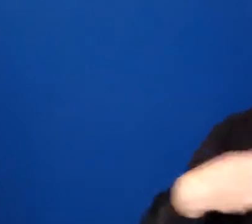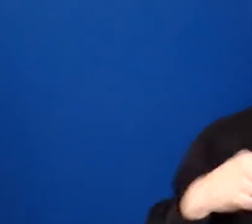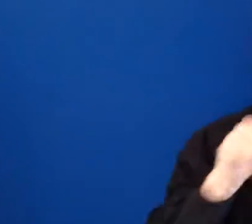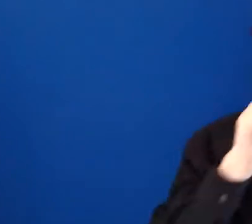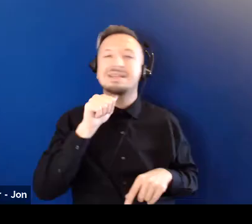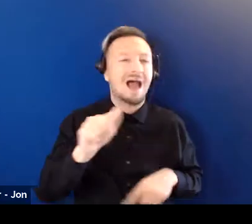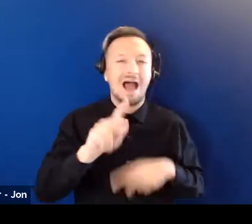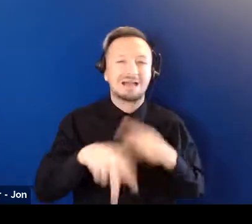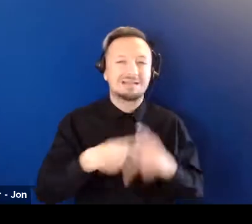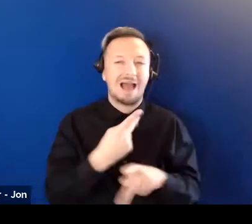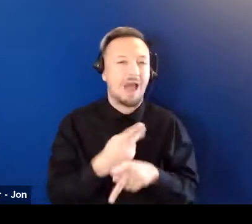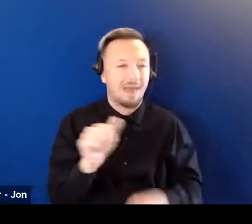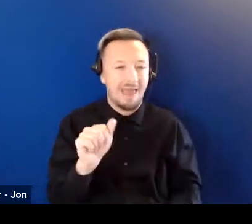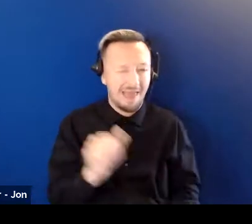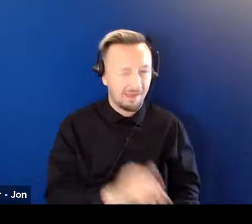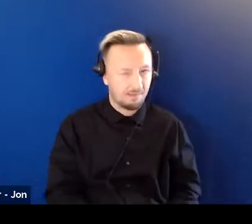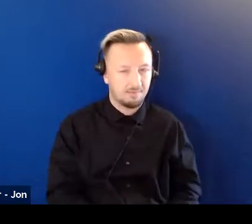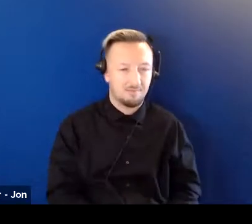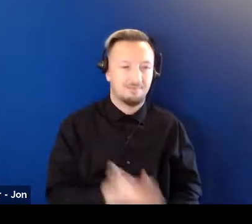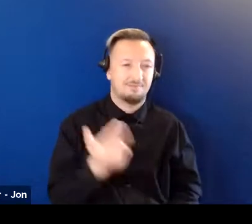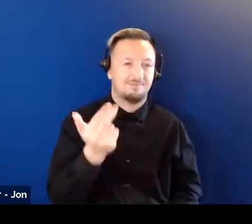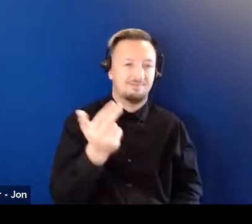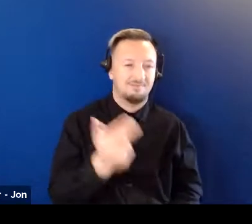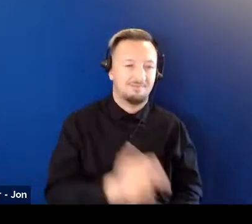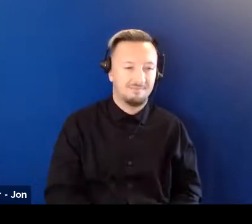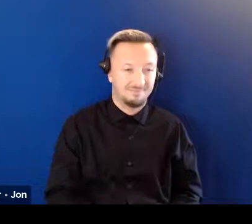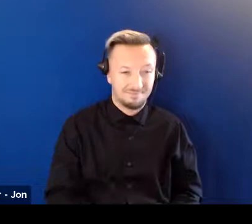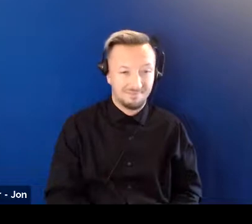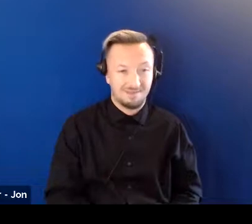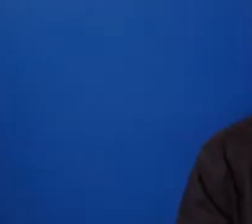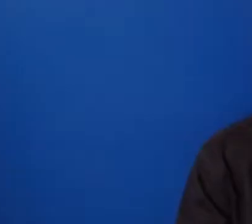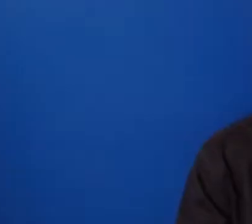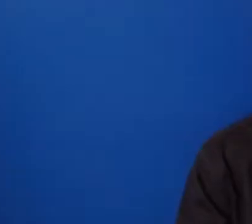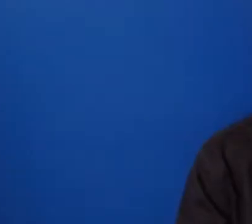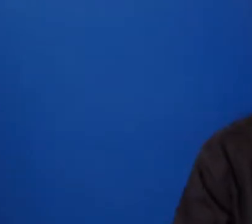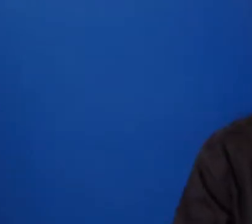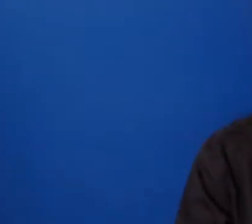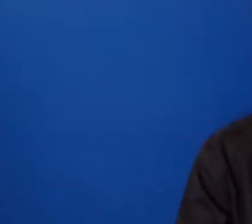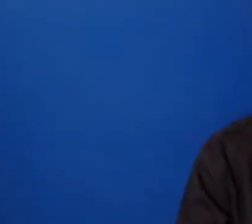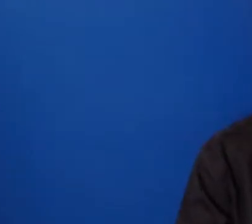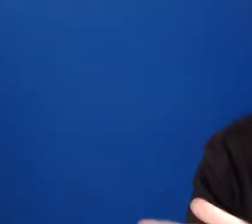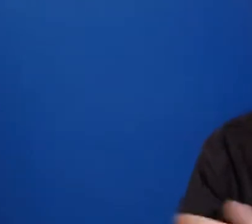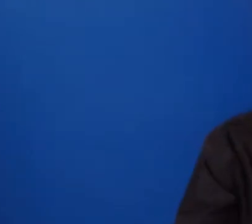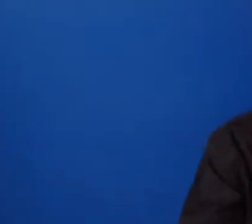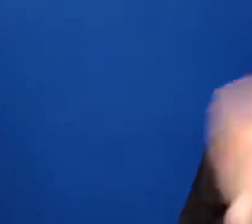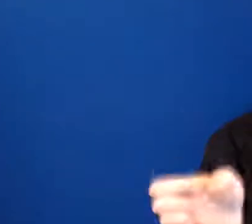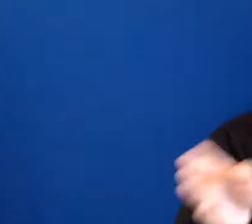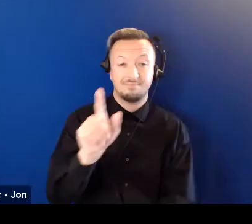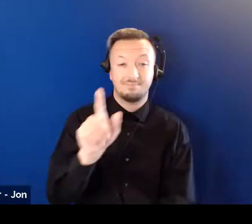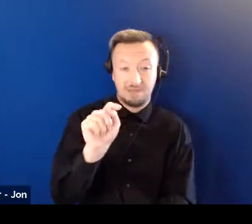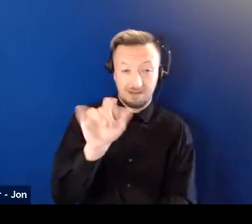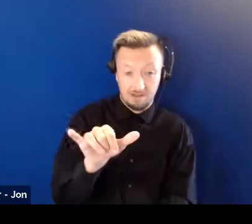totally opposites of everything like that. Right. So I want to go to Ty, and